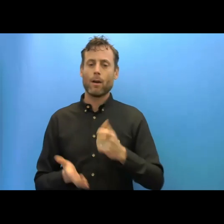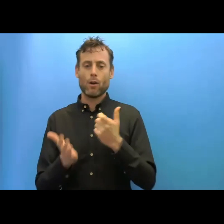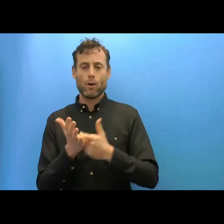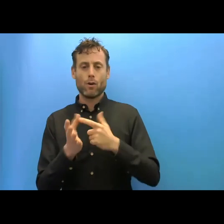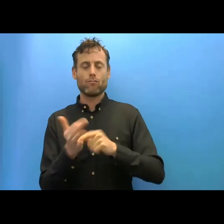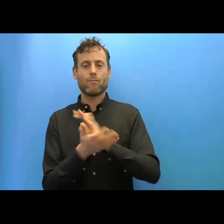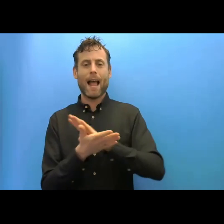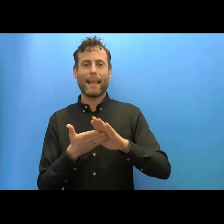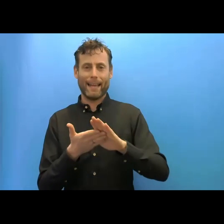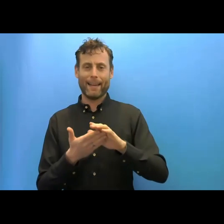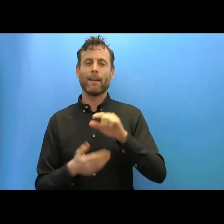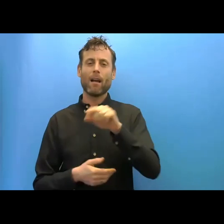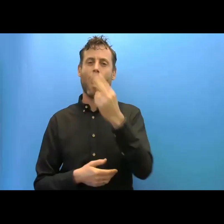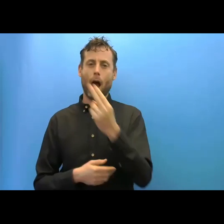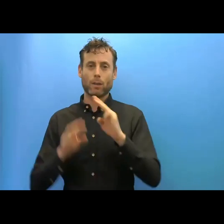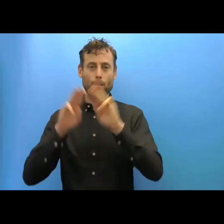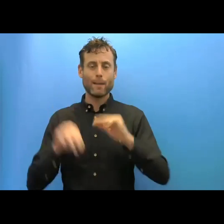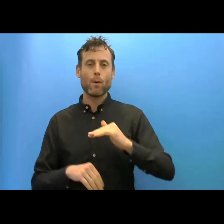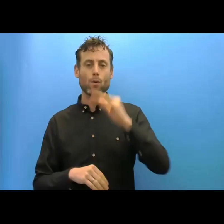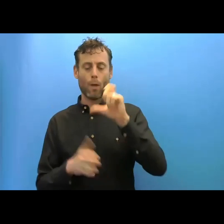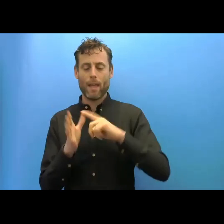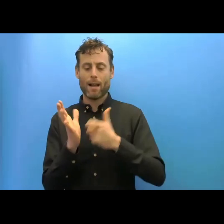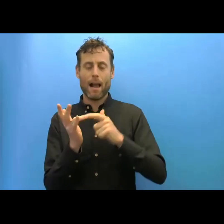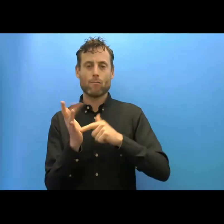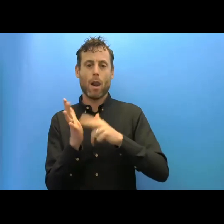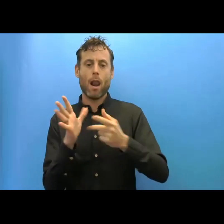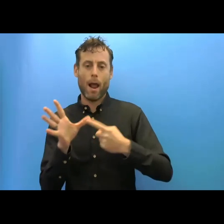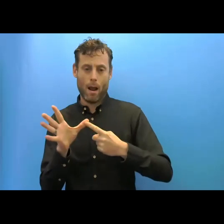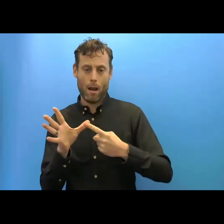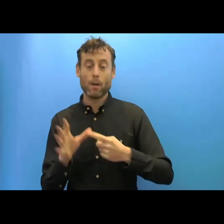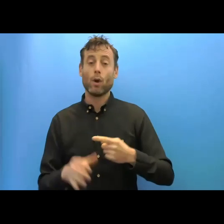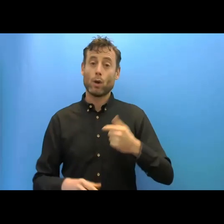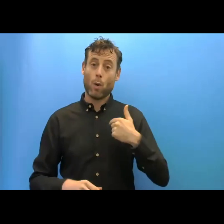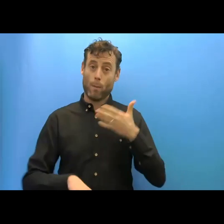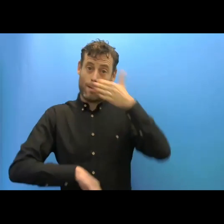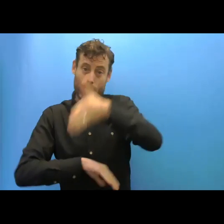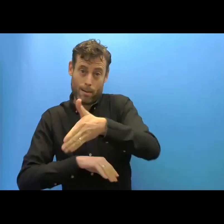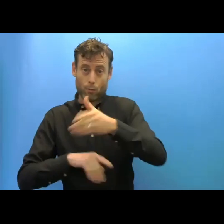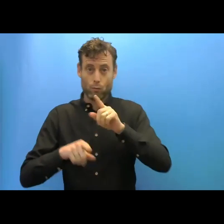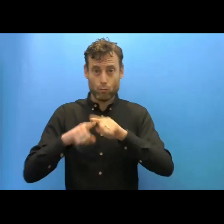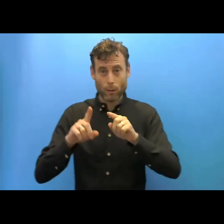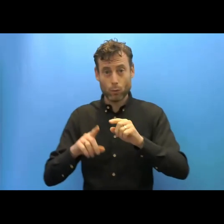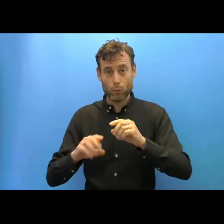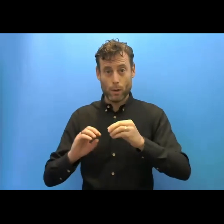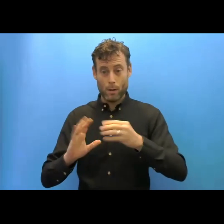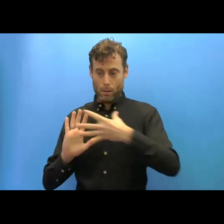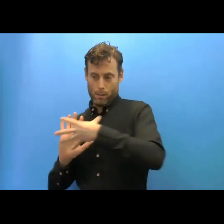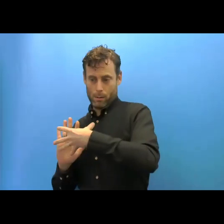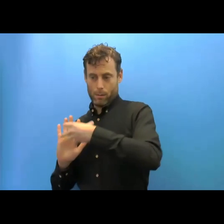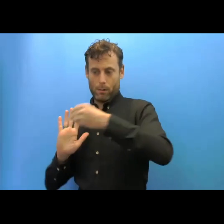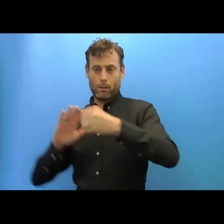Carolina. I'll be working alongside them to recreate the room, to take part in an